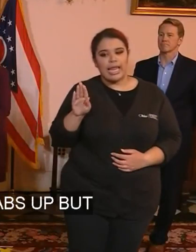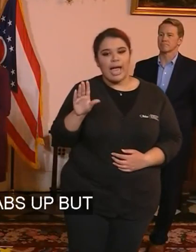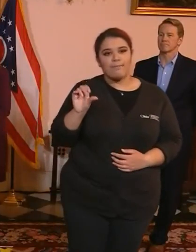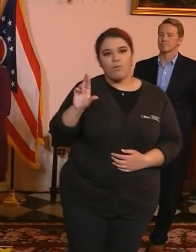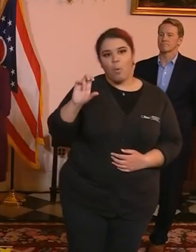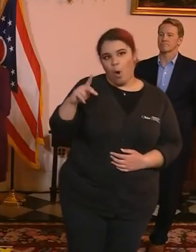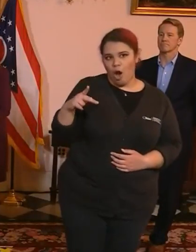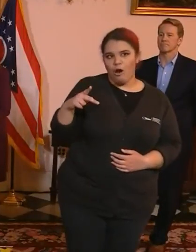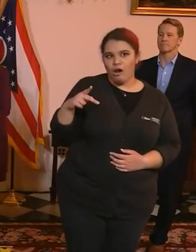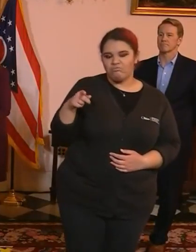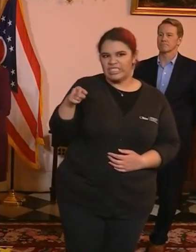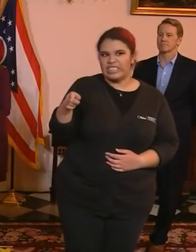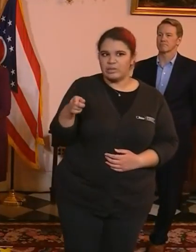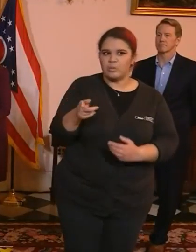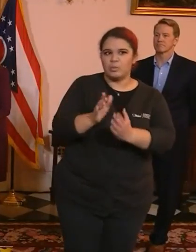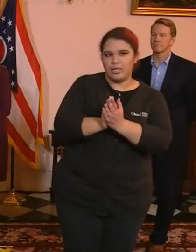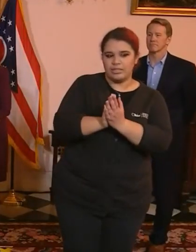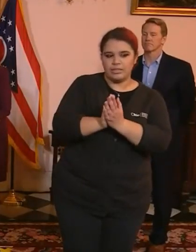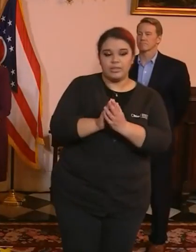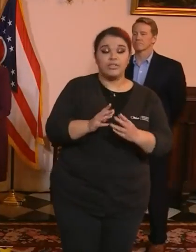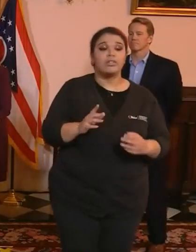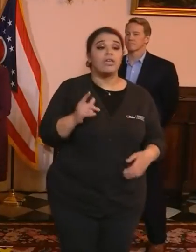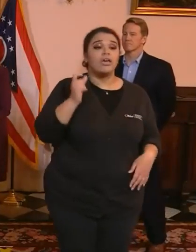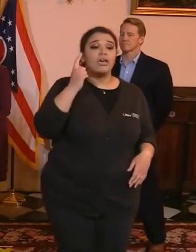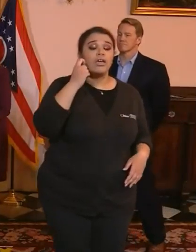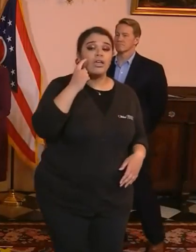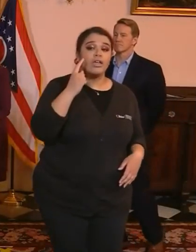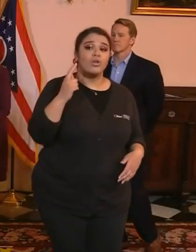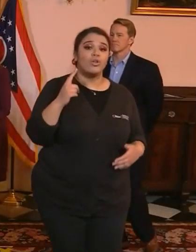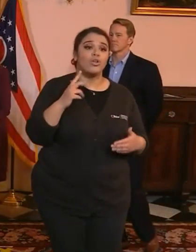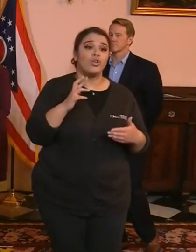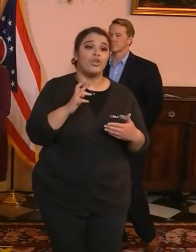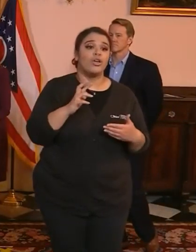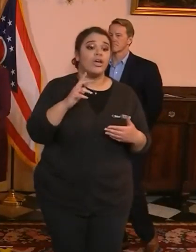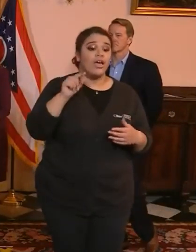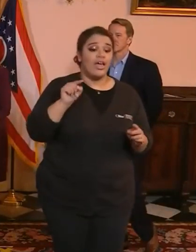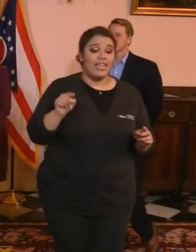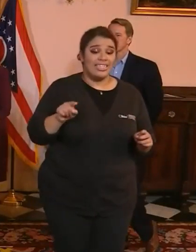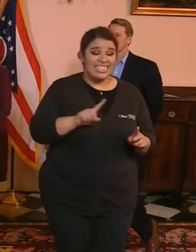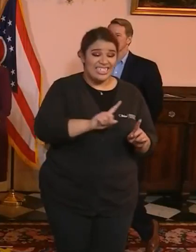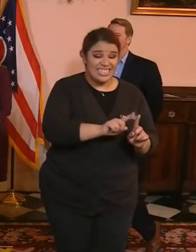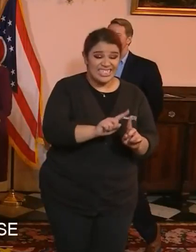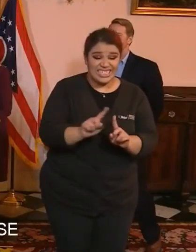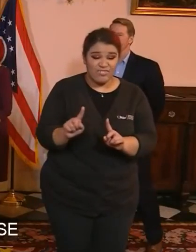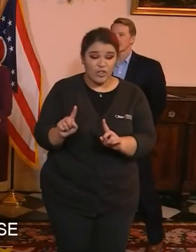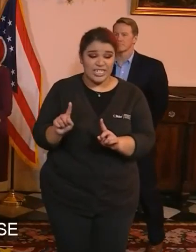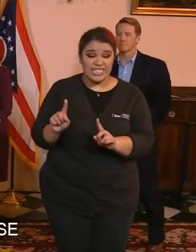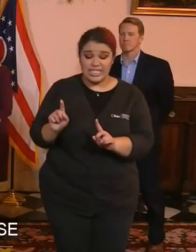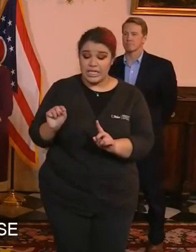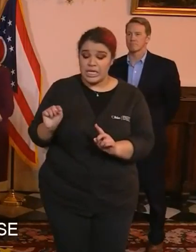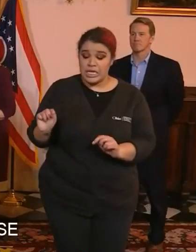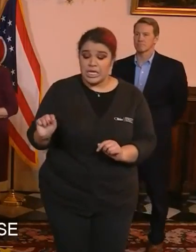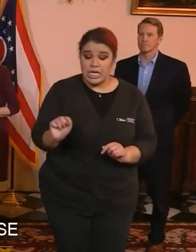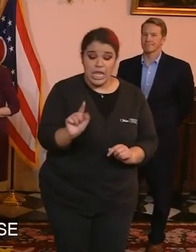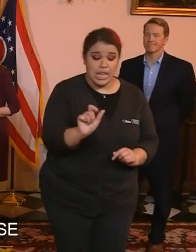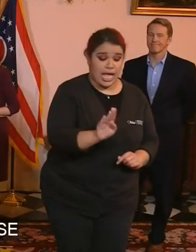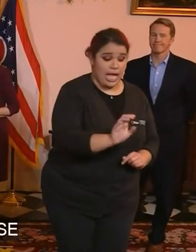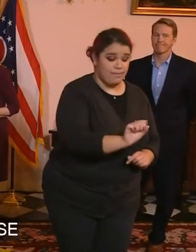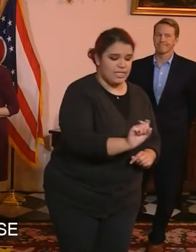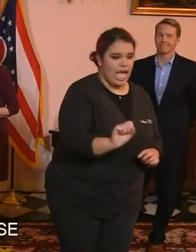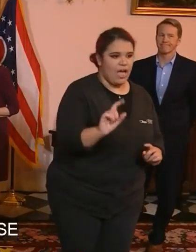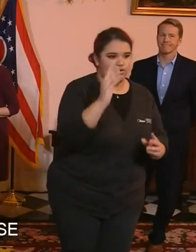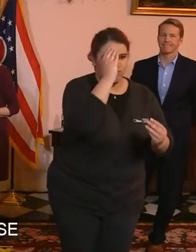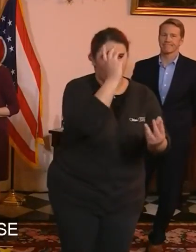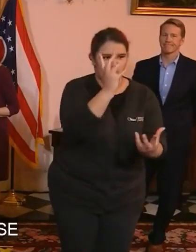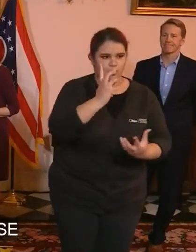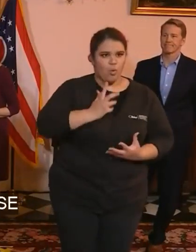We received actually results because remember, everyone needs to report their test results right away, all